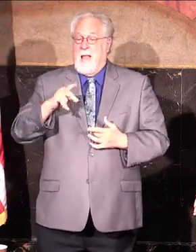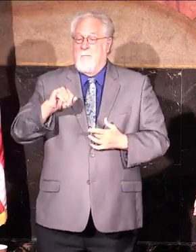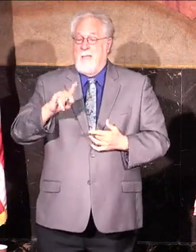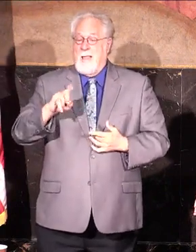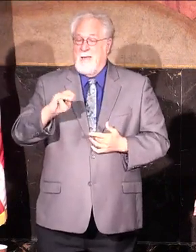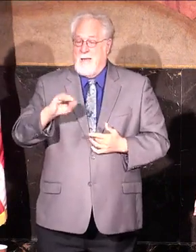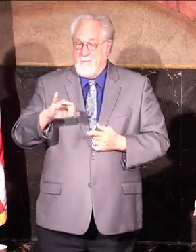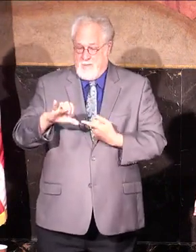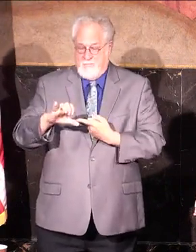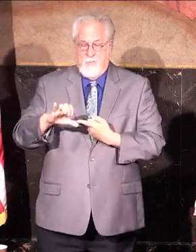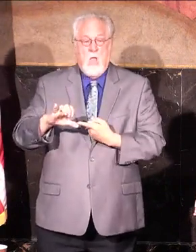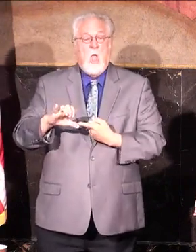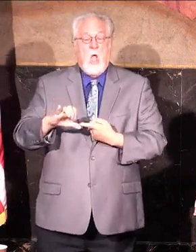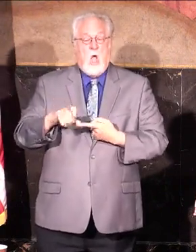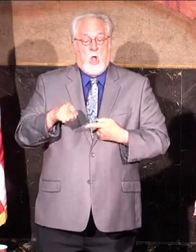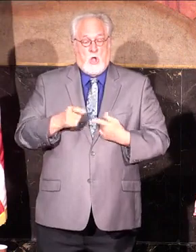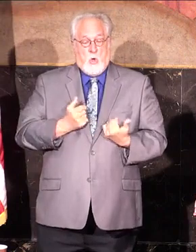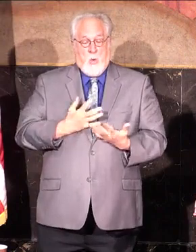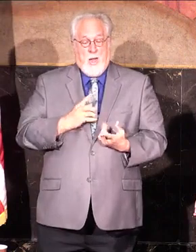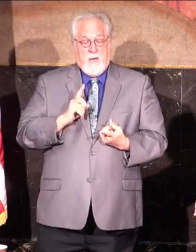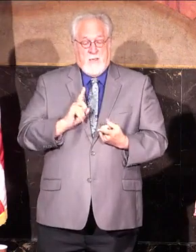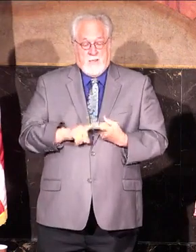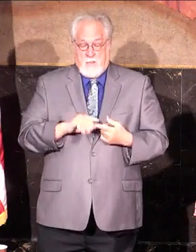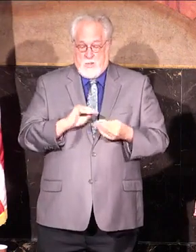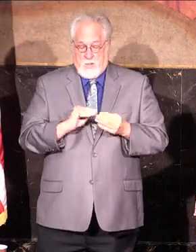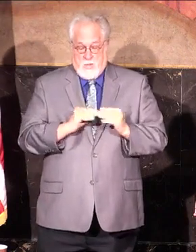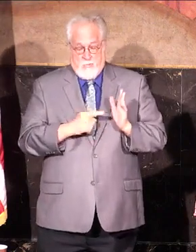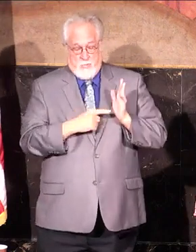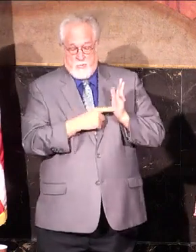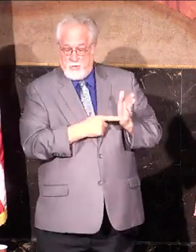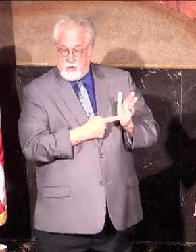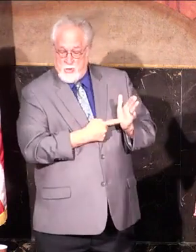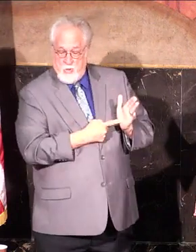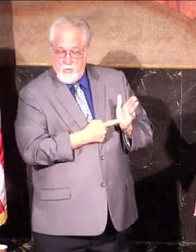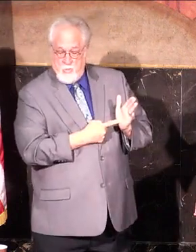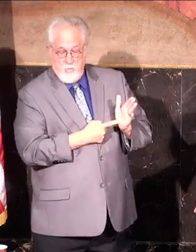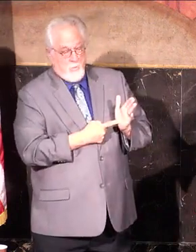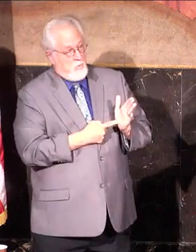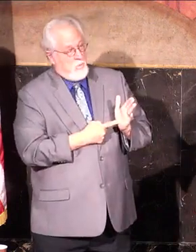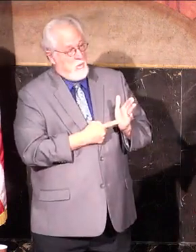wait until the numbers show that